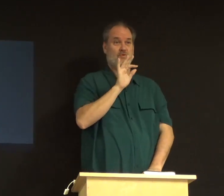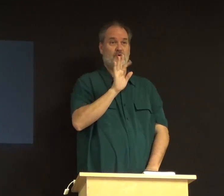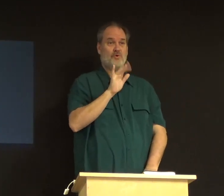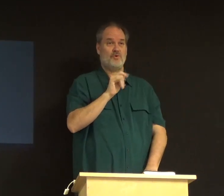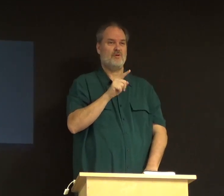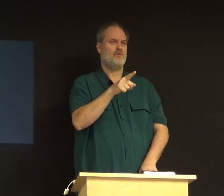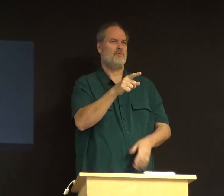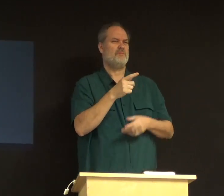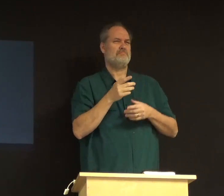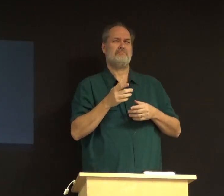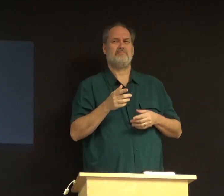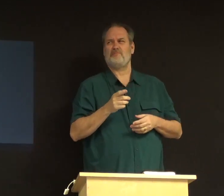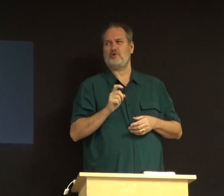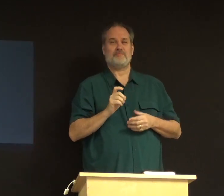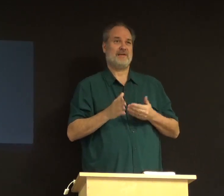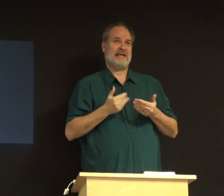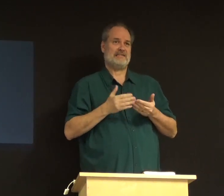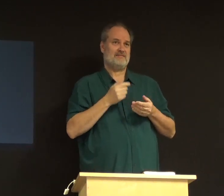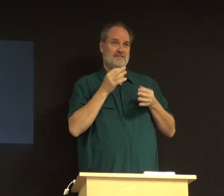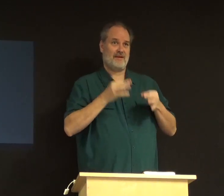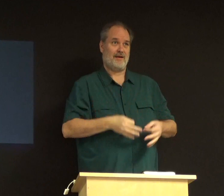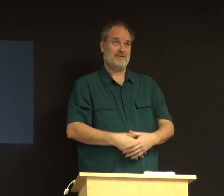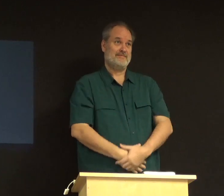because of the way that they think about me.